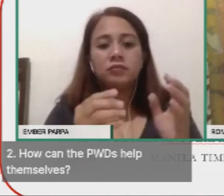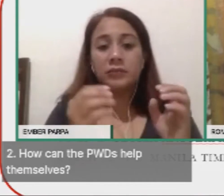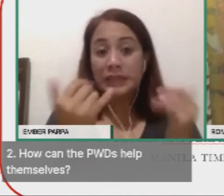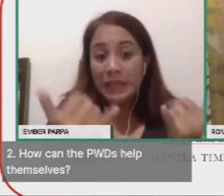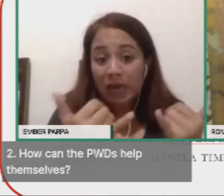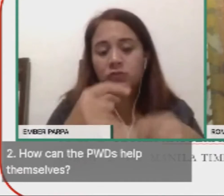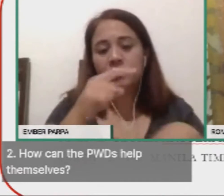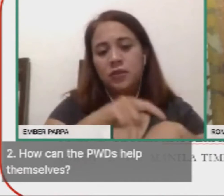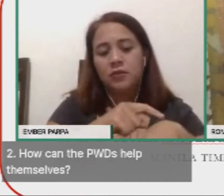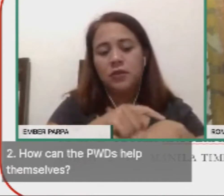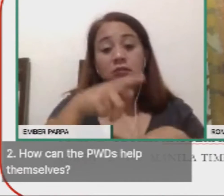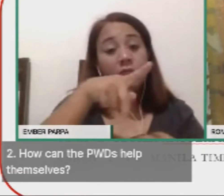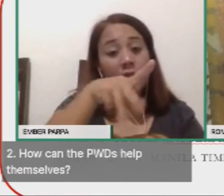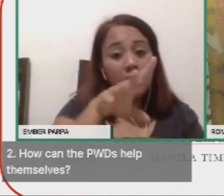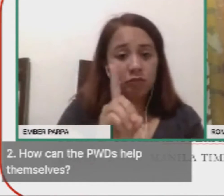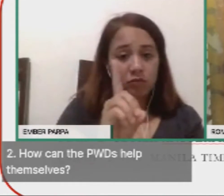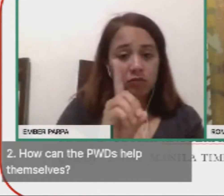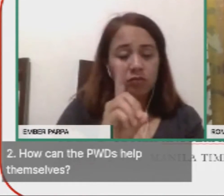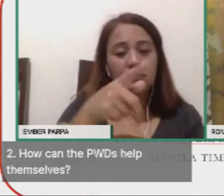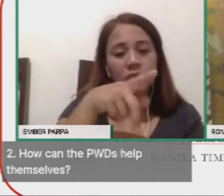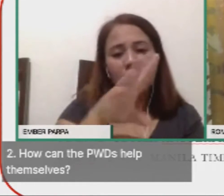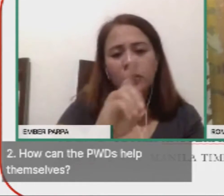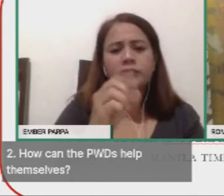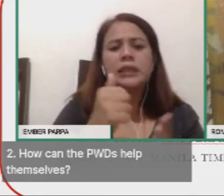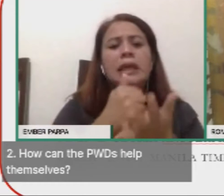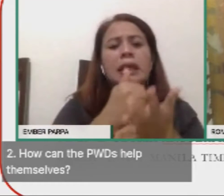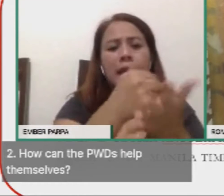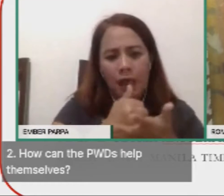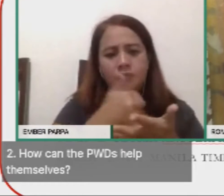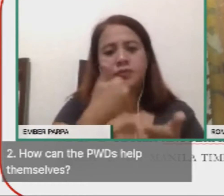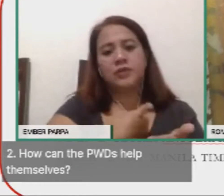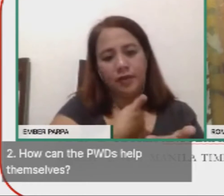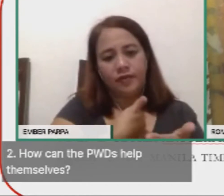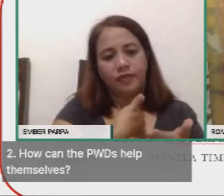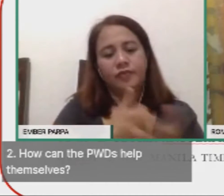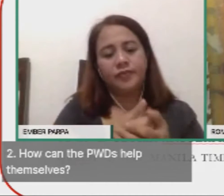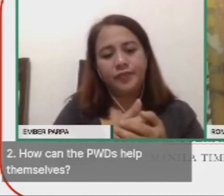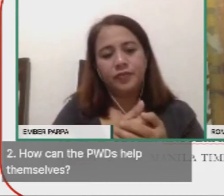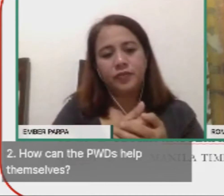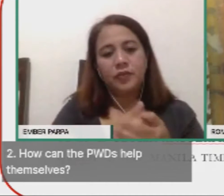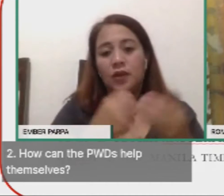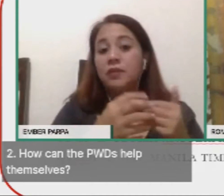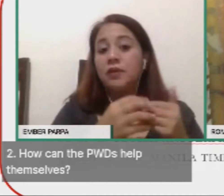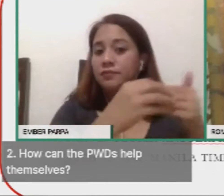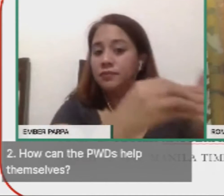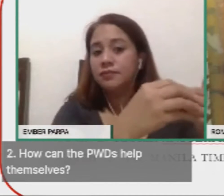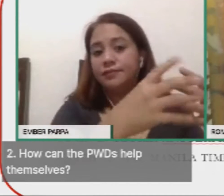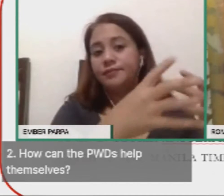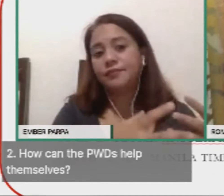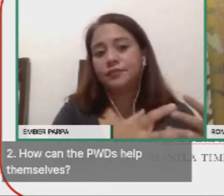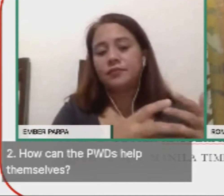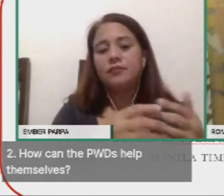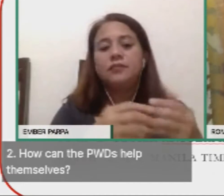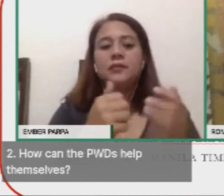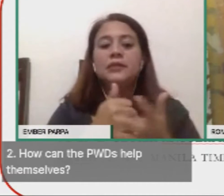the PWDs help themselves also, take the leadership in helping